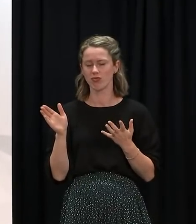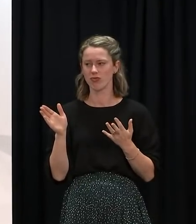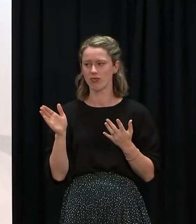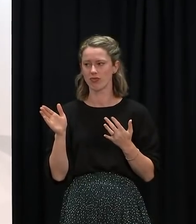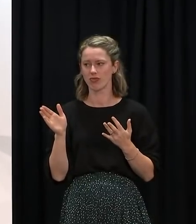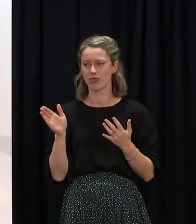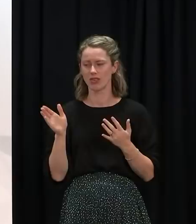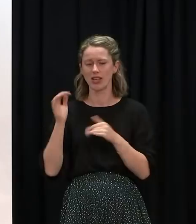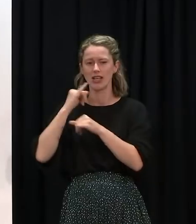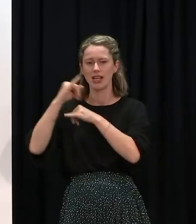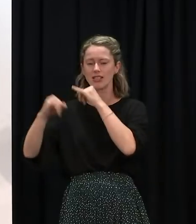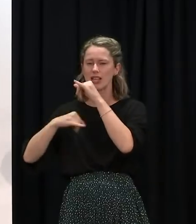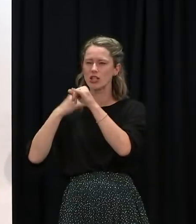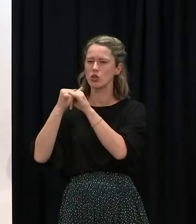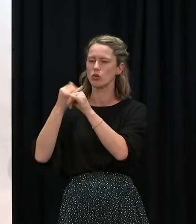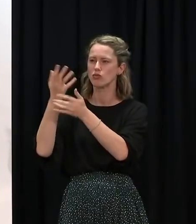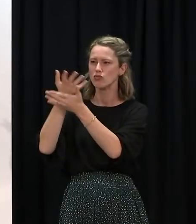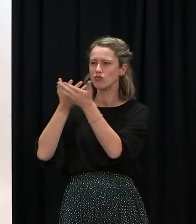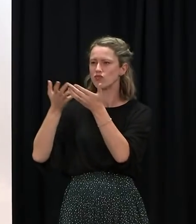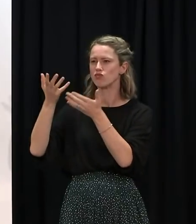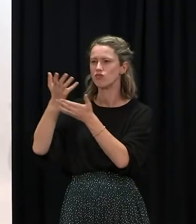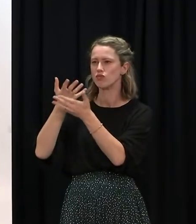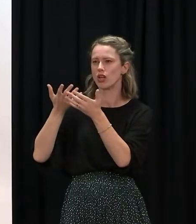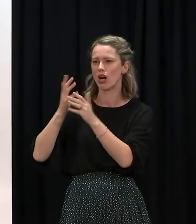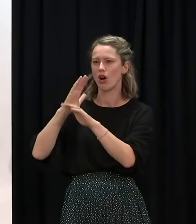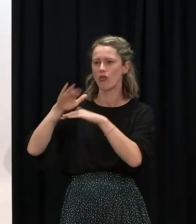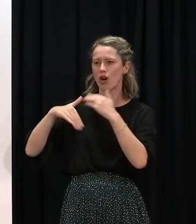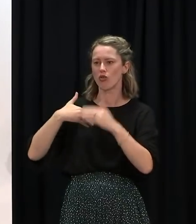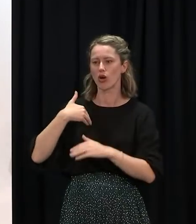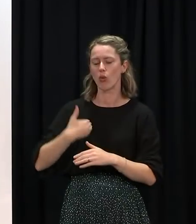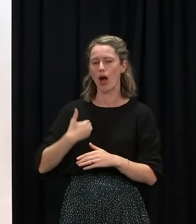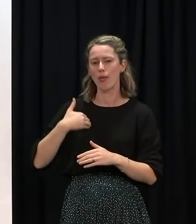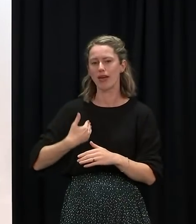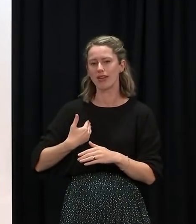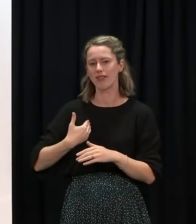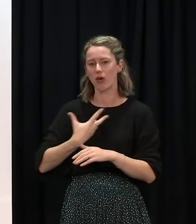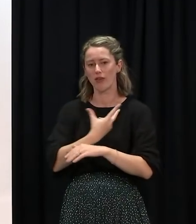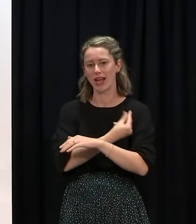There are international developments around the requirement for